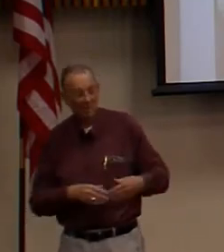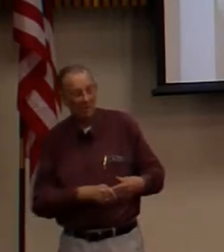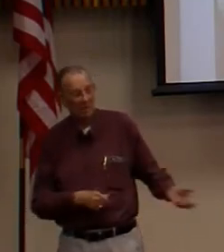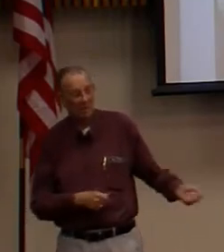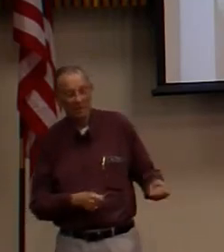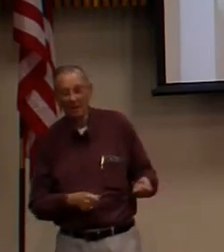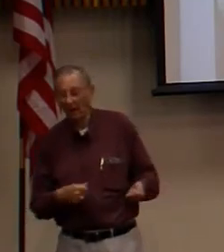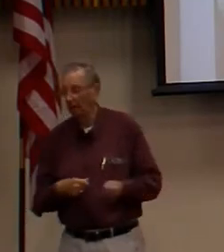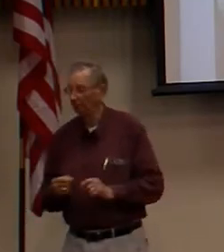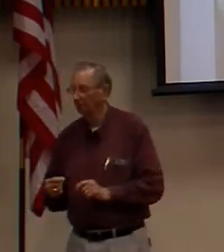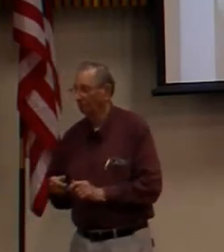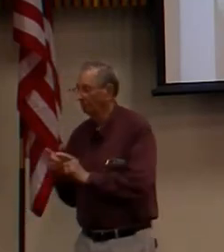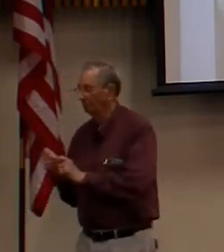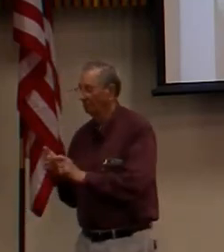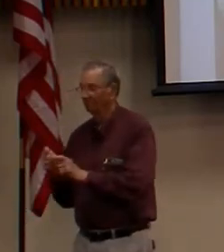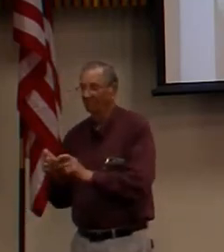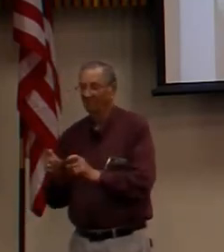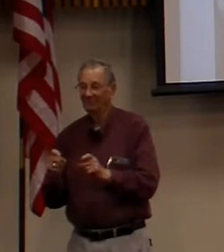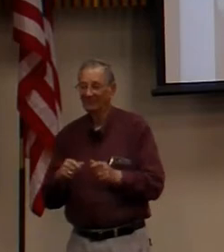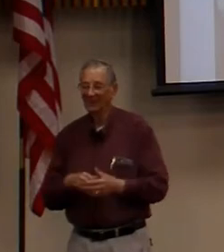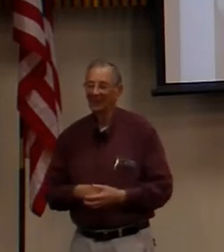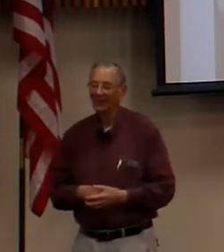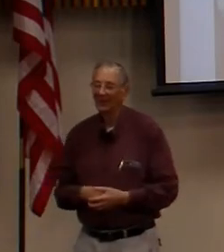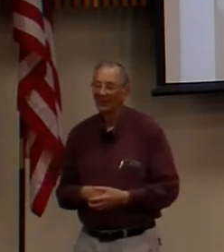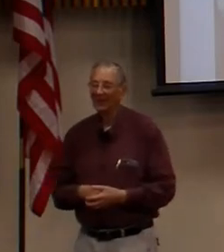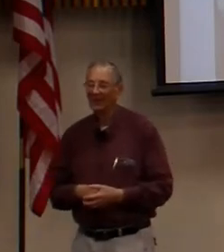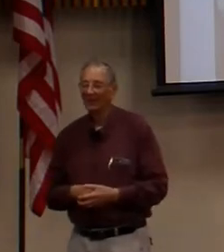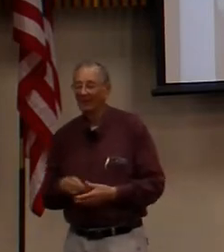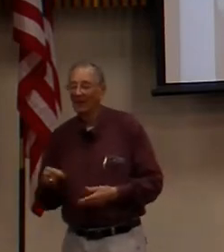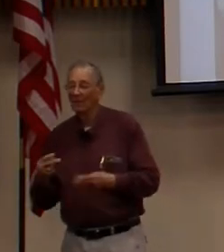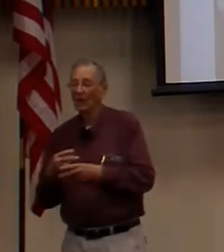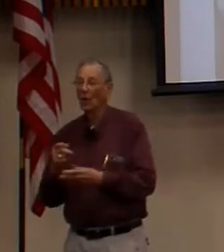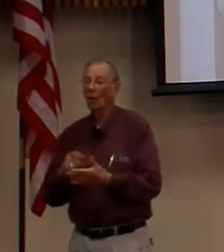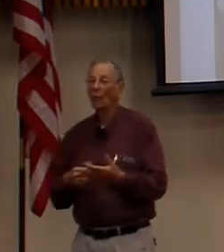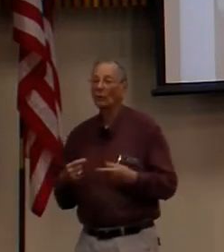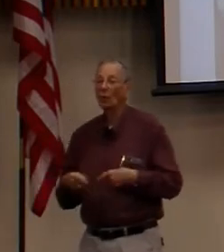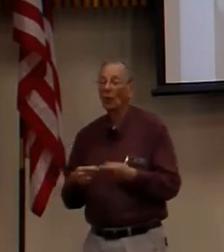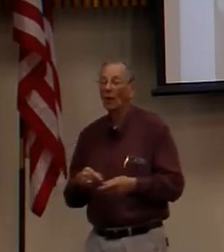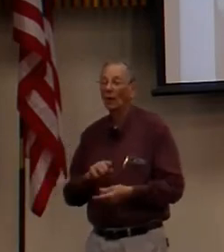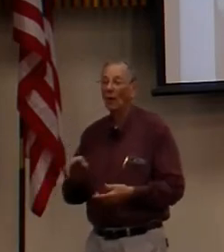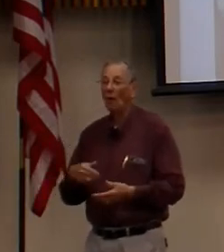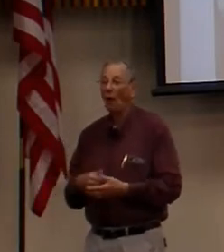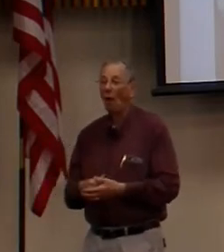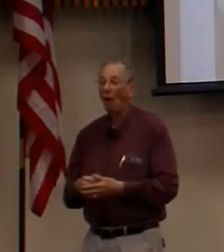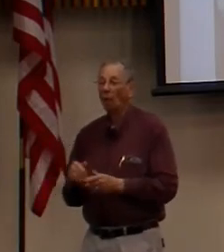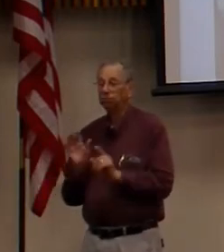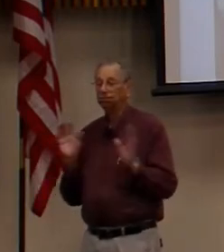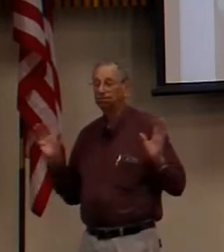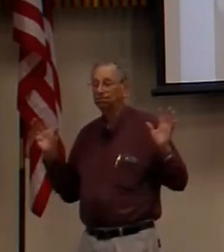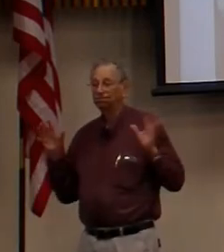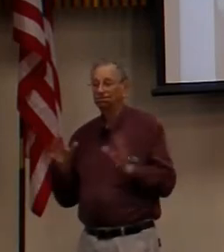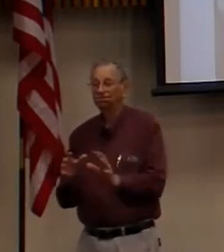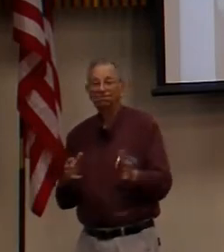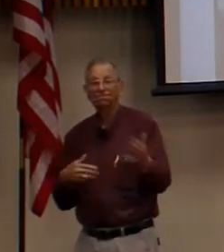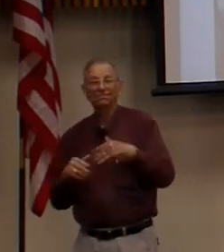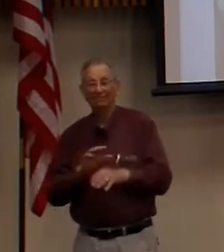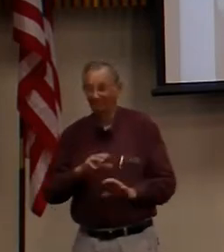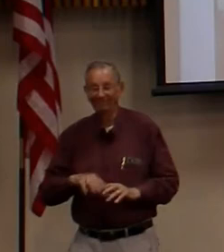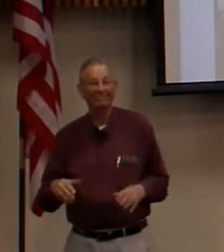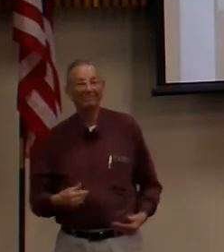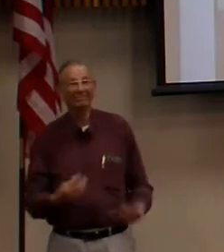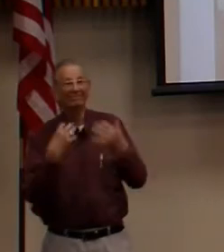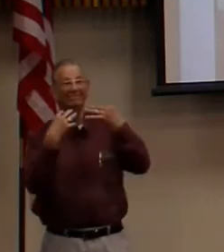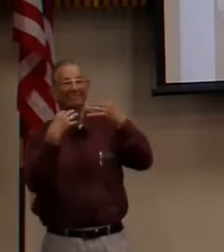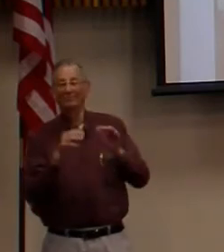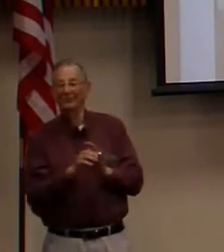and so I'd start snapping pictures, you know, and when they figured out what was going on, they all kind of gathered together and like, take our picture, you know, we